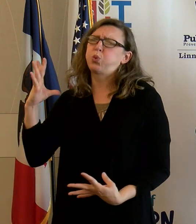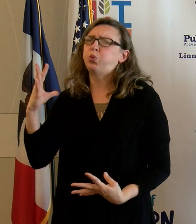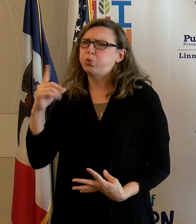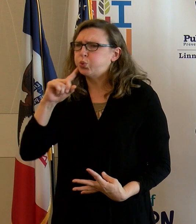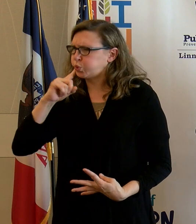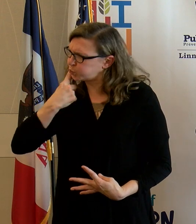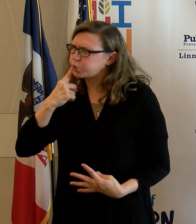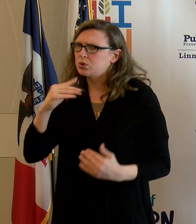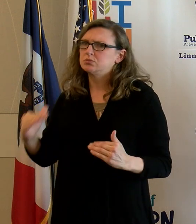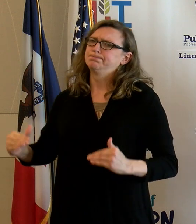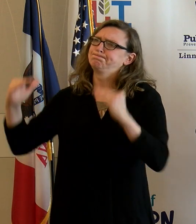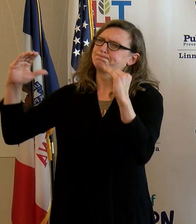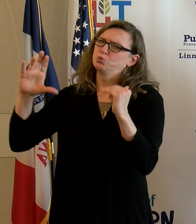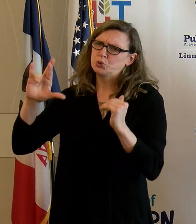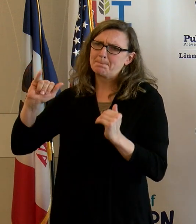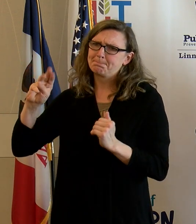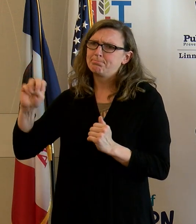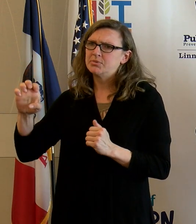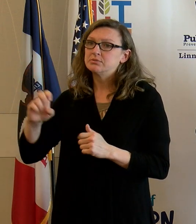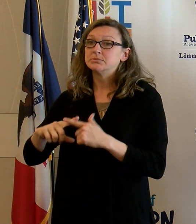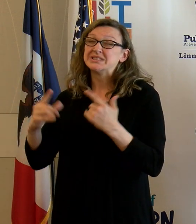in those who have the lesser offenses.